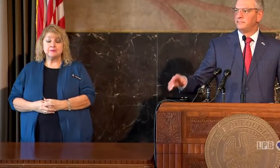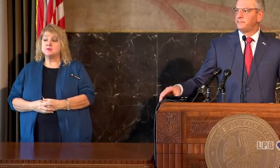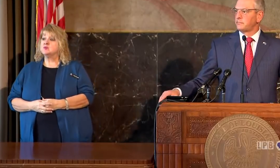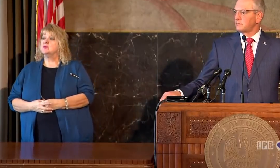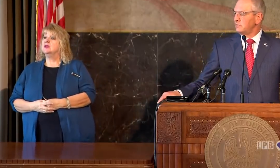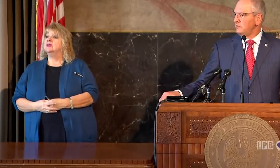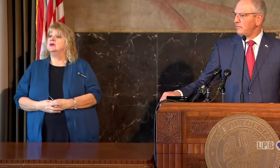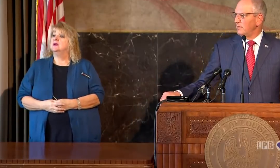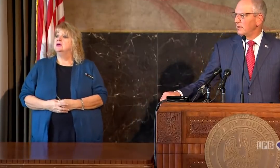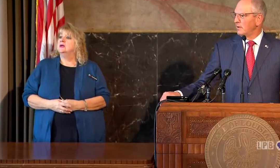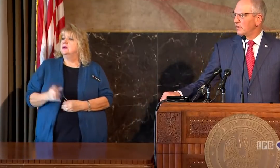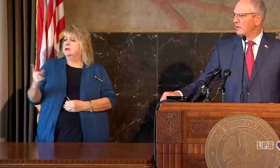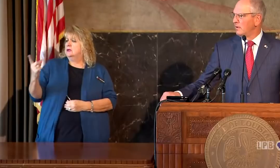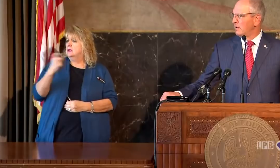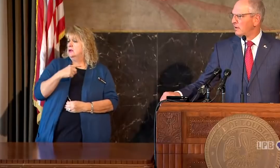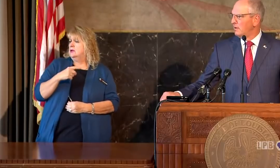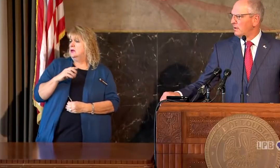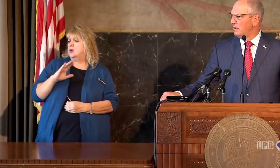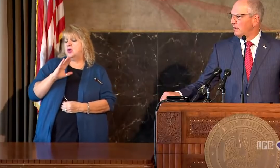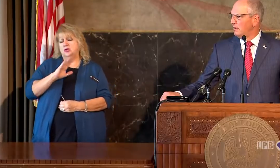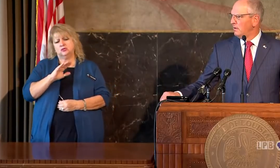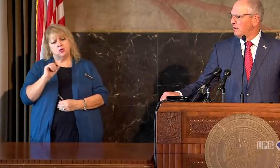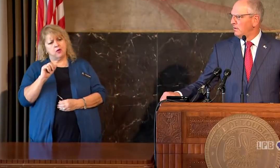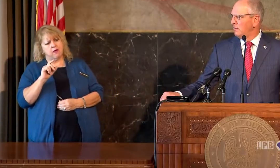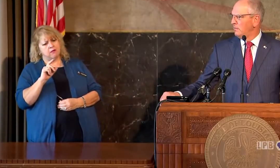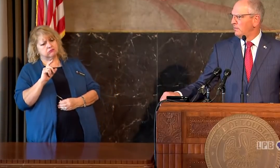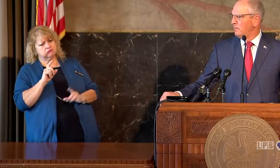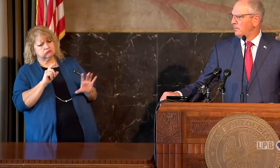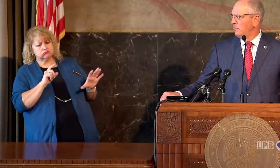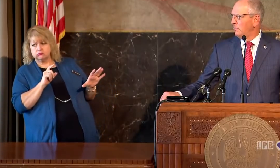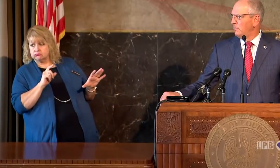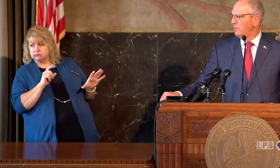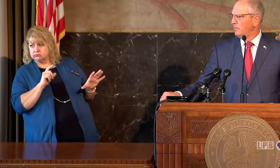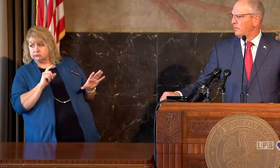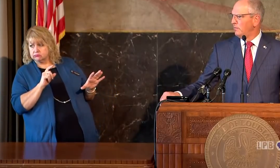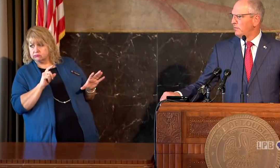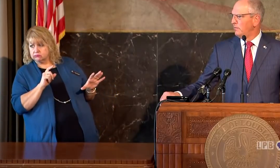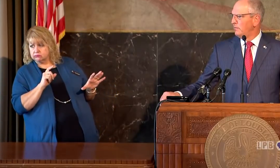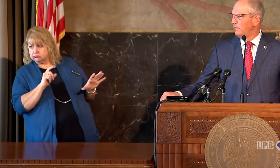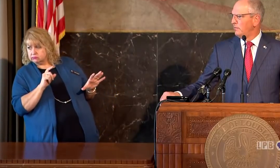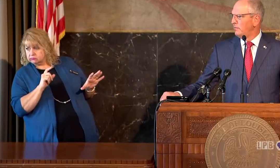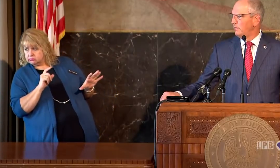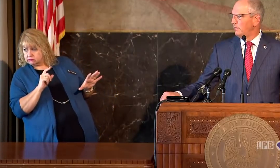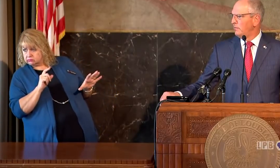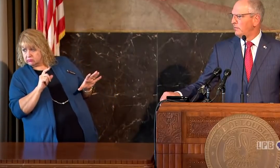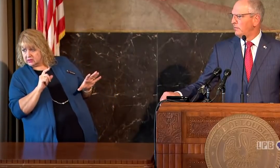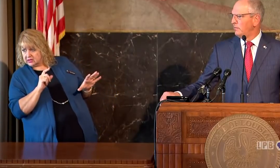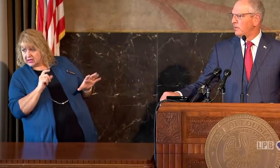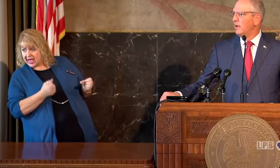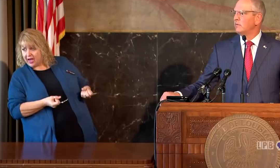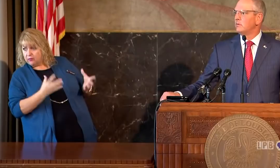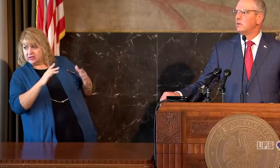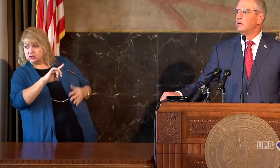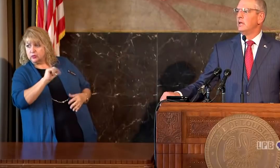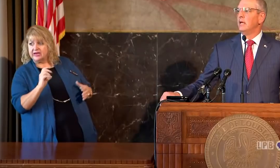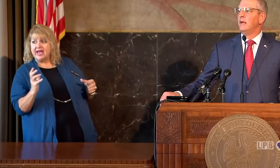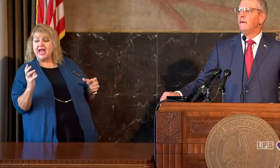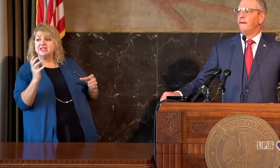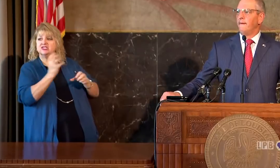Yes? Administration received any word on how much Louisiana received from the supplemental?